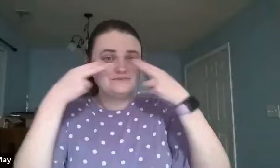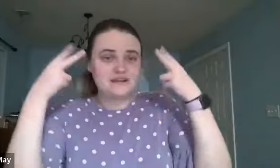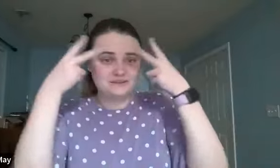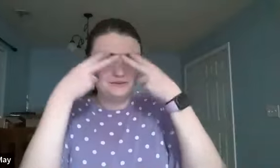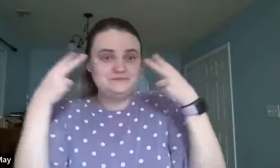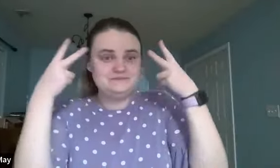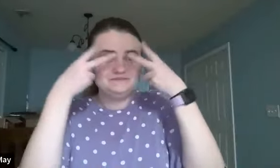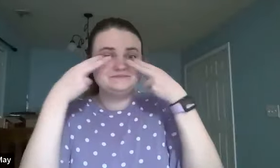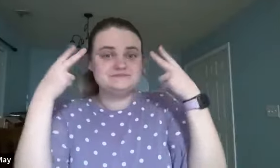raccoon.